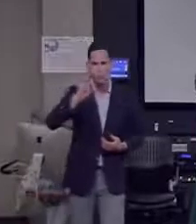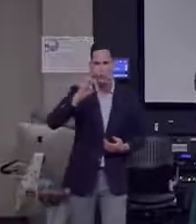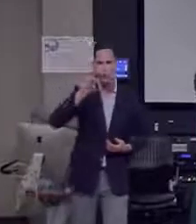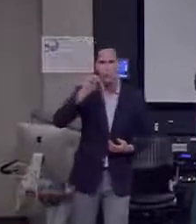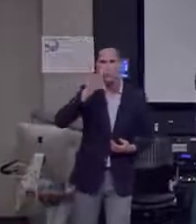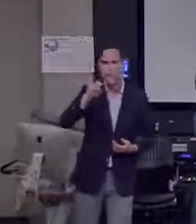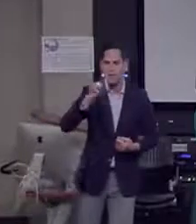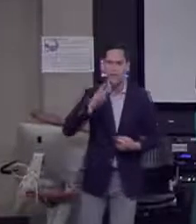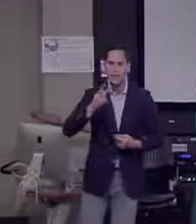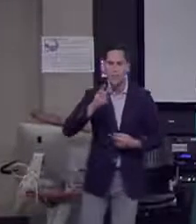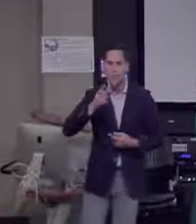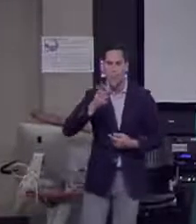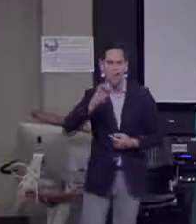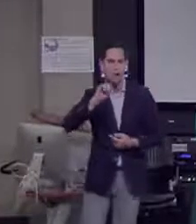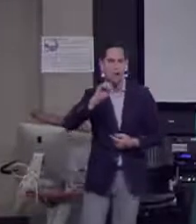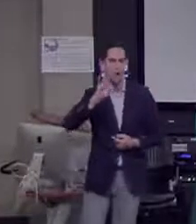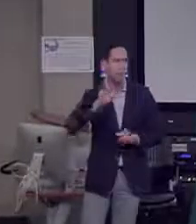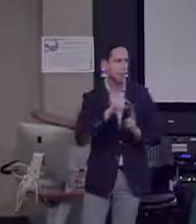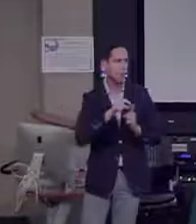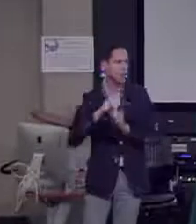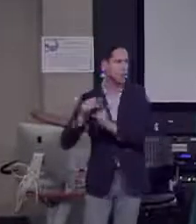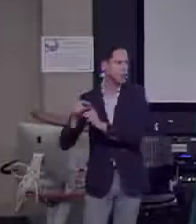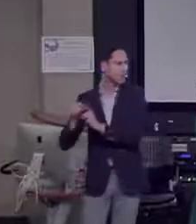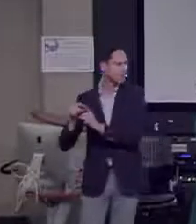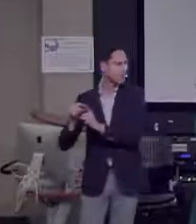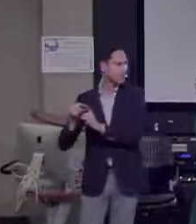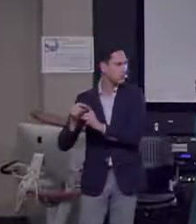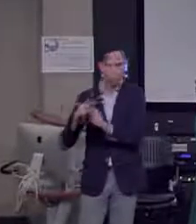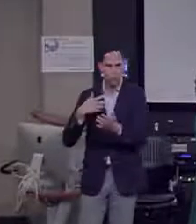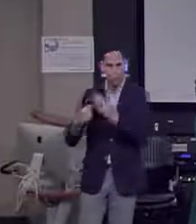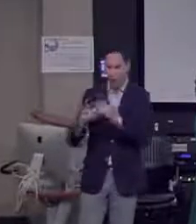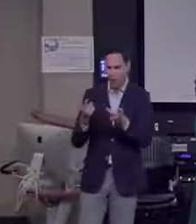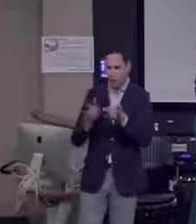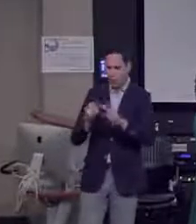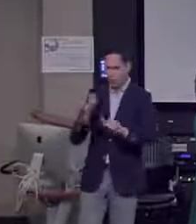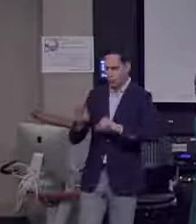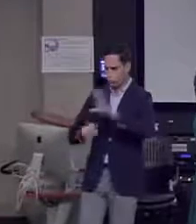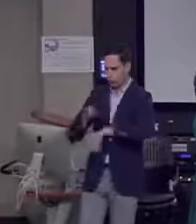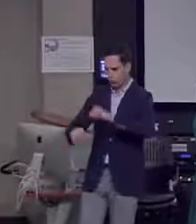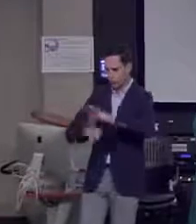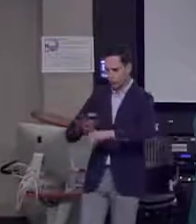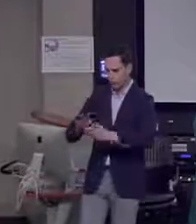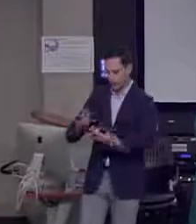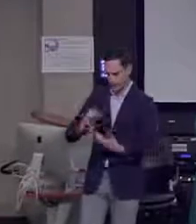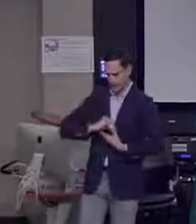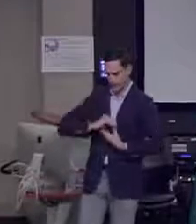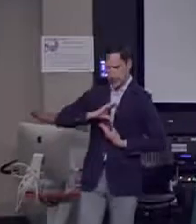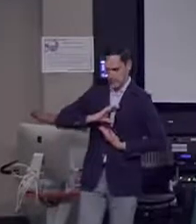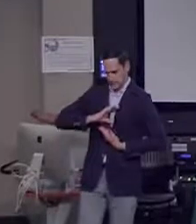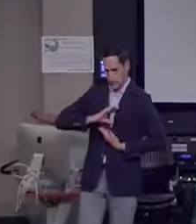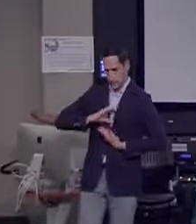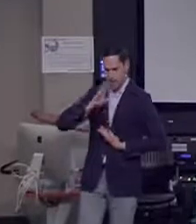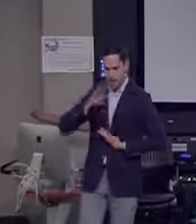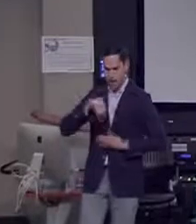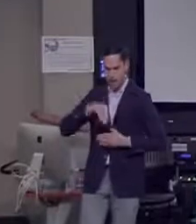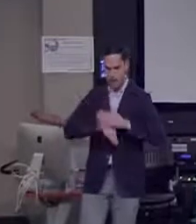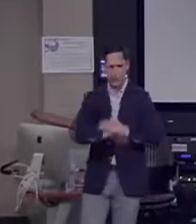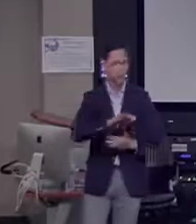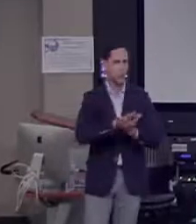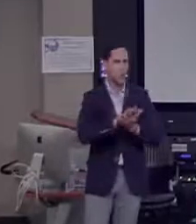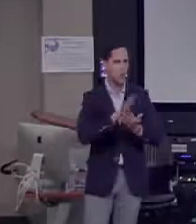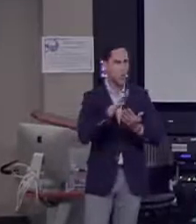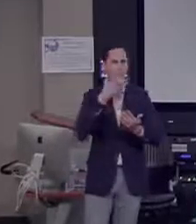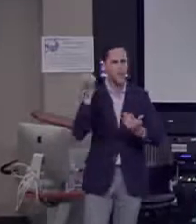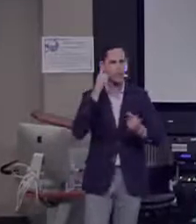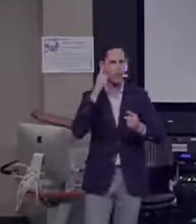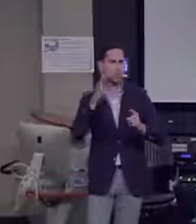Newman. Language is simply the best predictor of later academic and even social